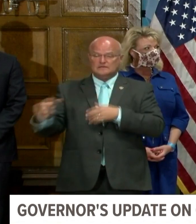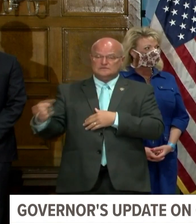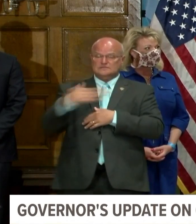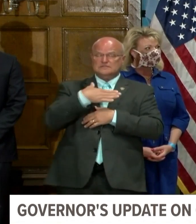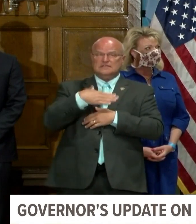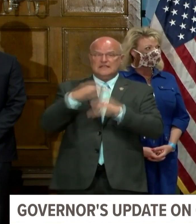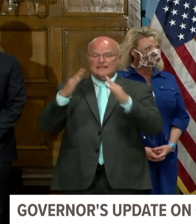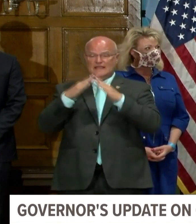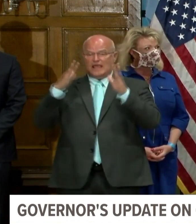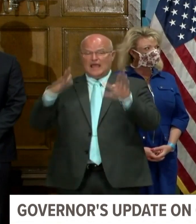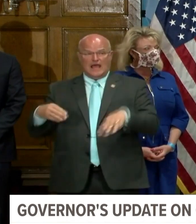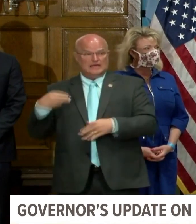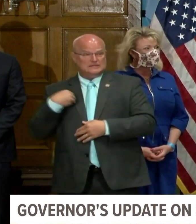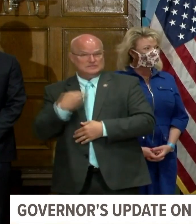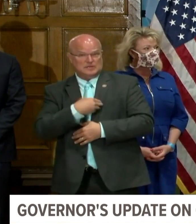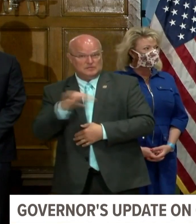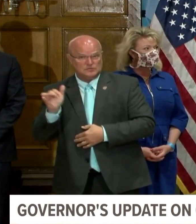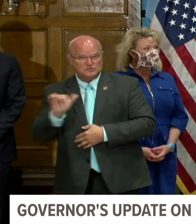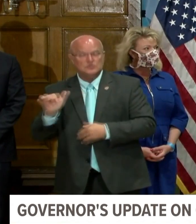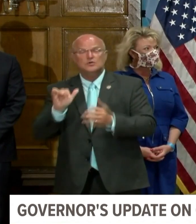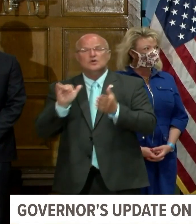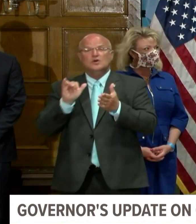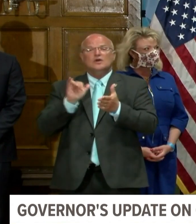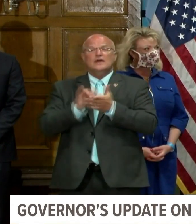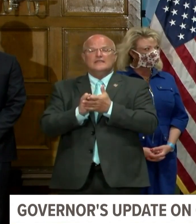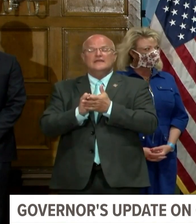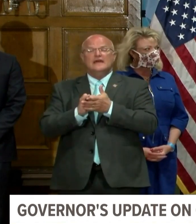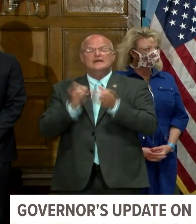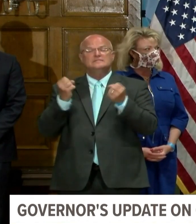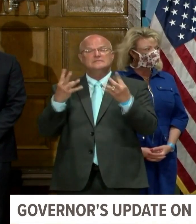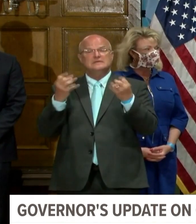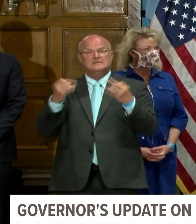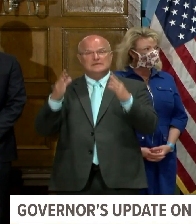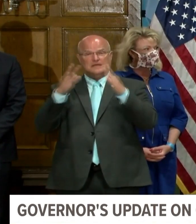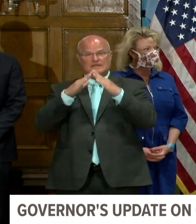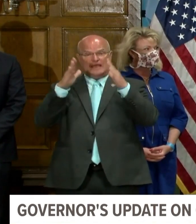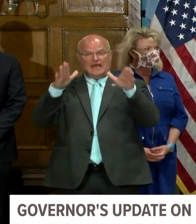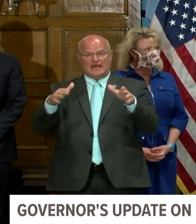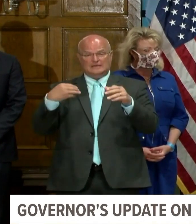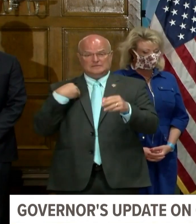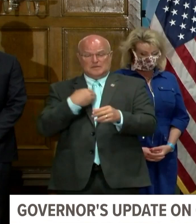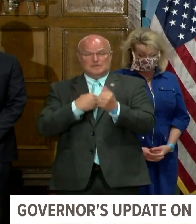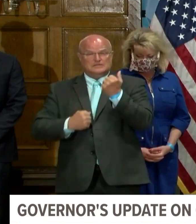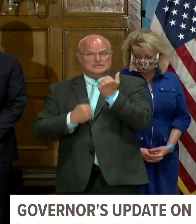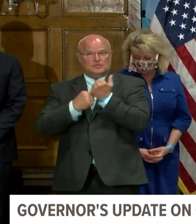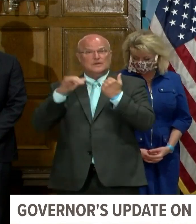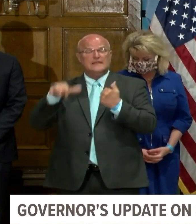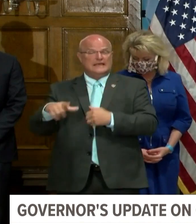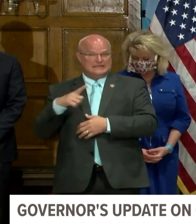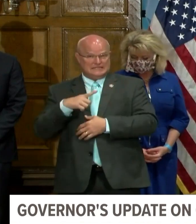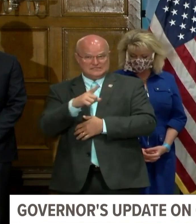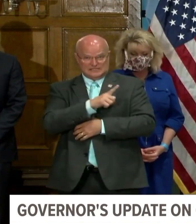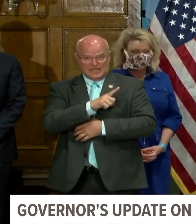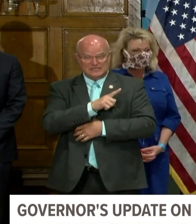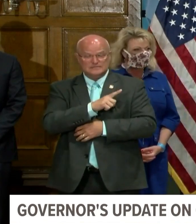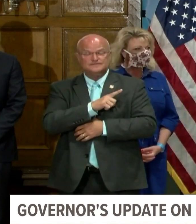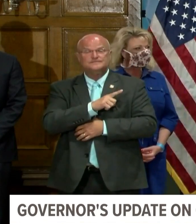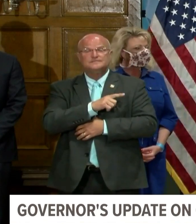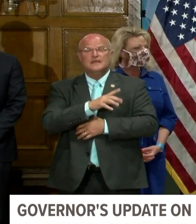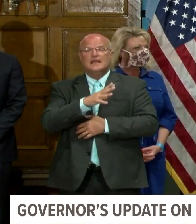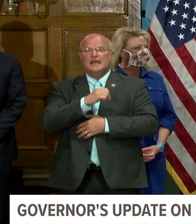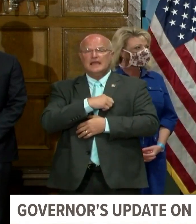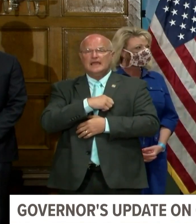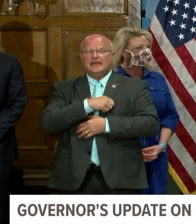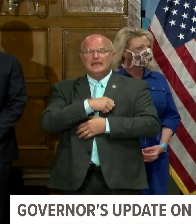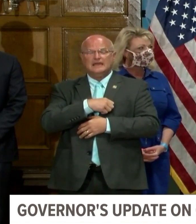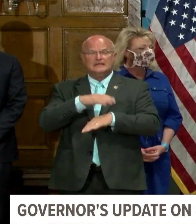the House members that there was a majority of House members that supported that type of legislation, and a